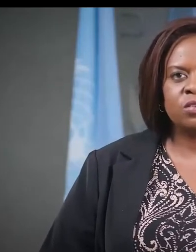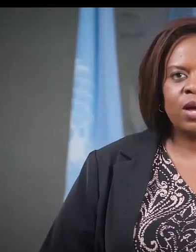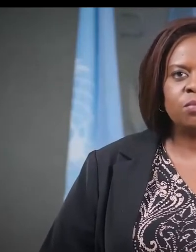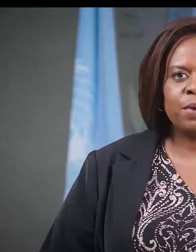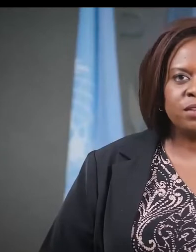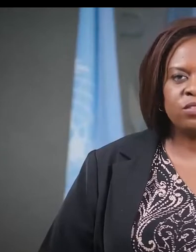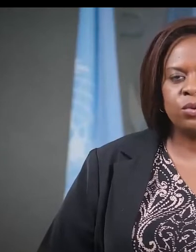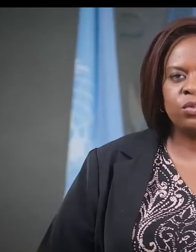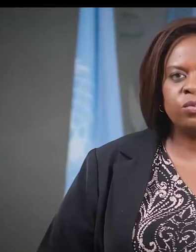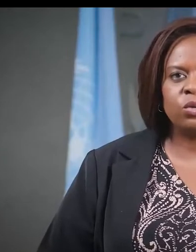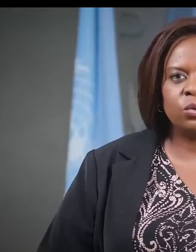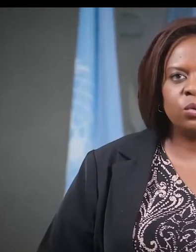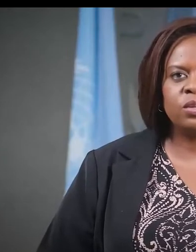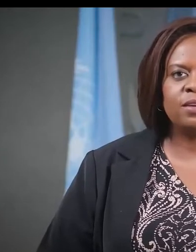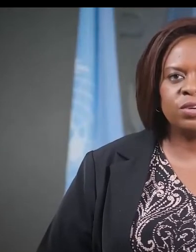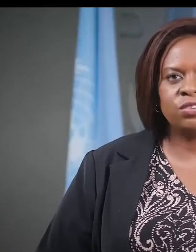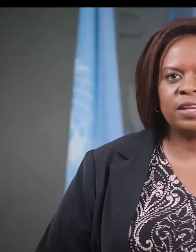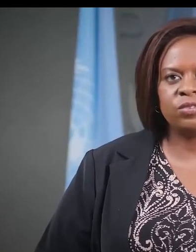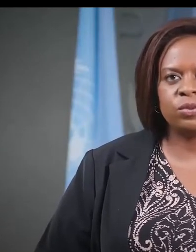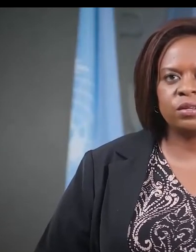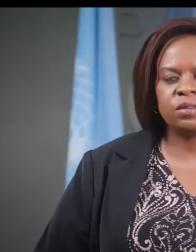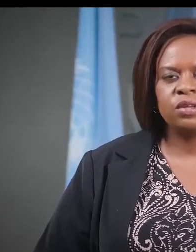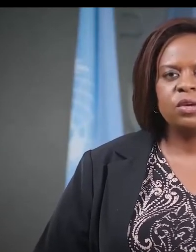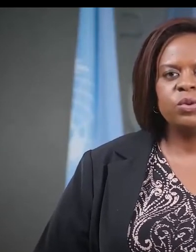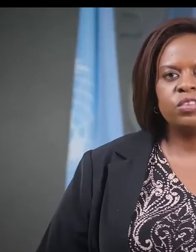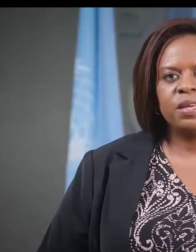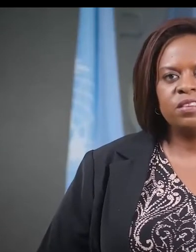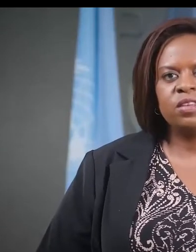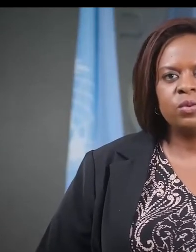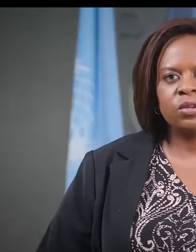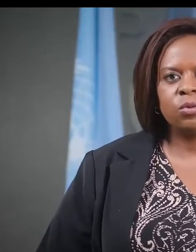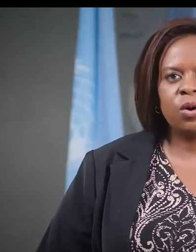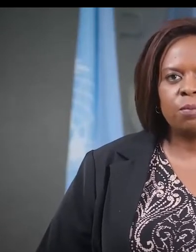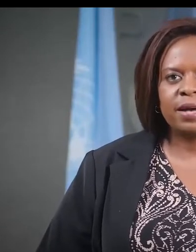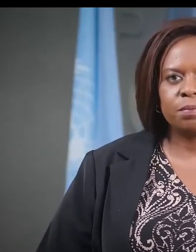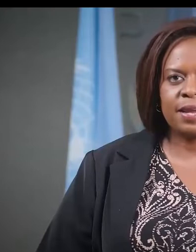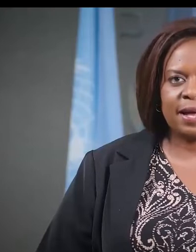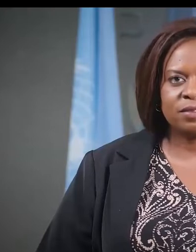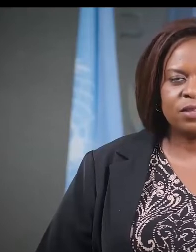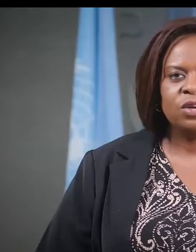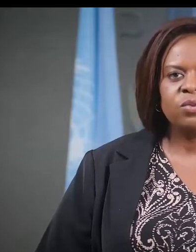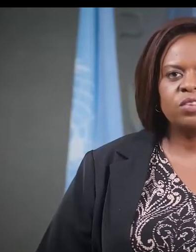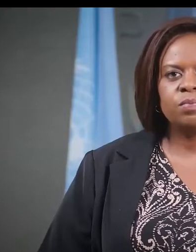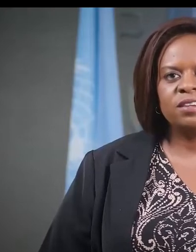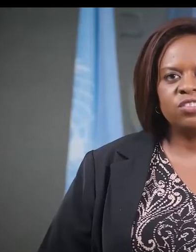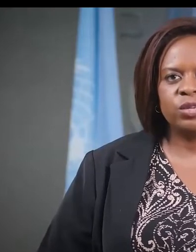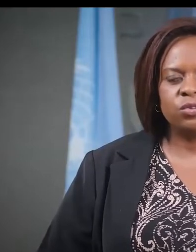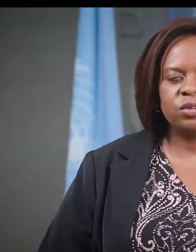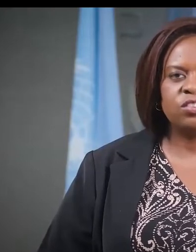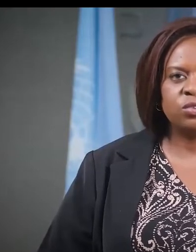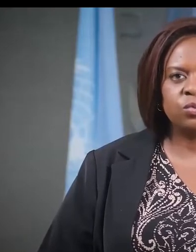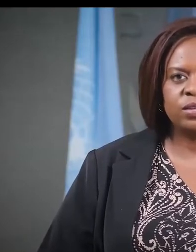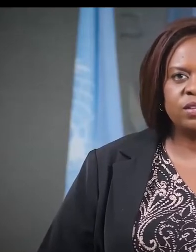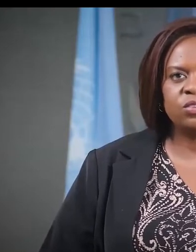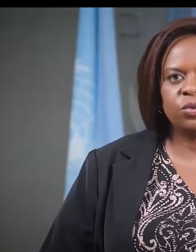first centers around balanced growth of our local and regional networks, which speaks to the UN Global Compact's plans to expand its reach